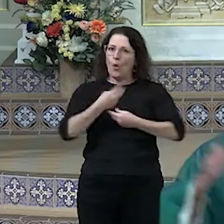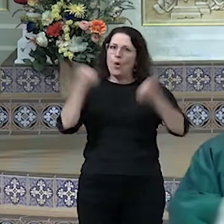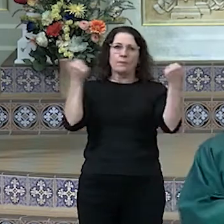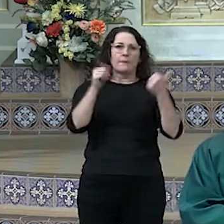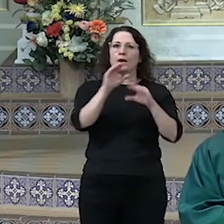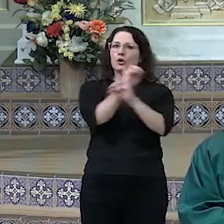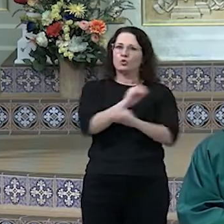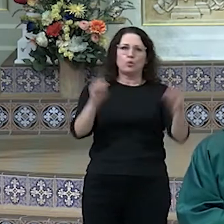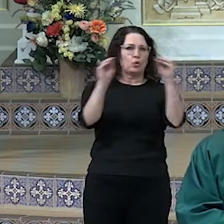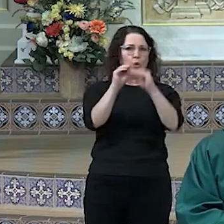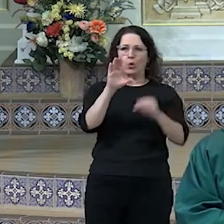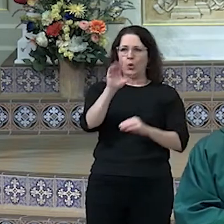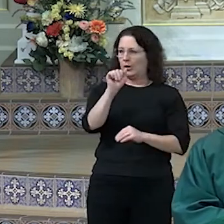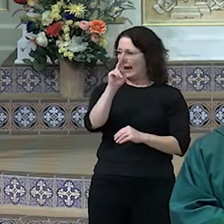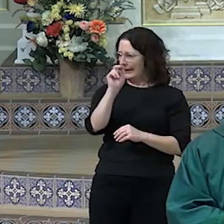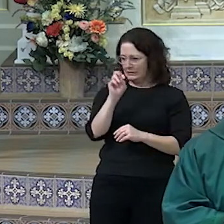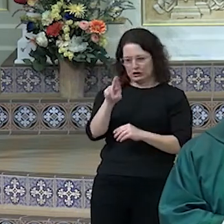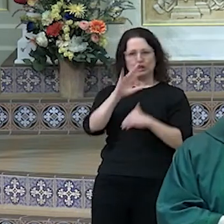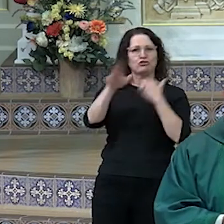God.